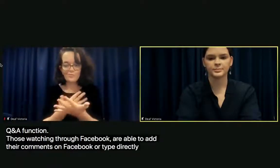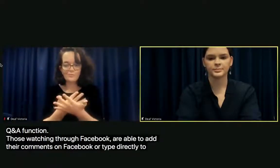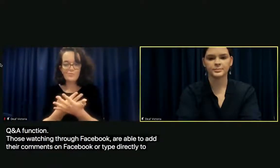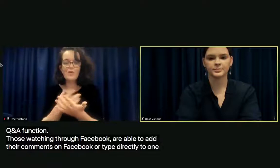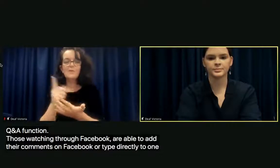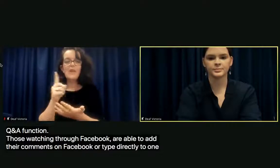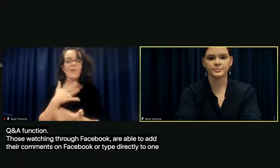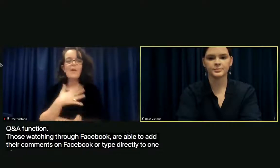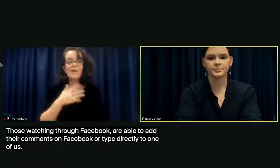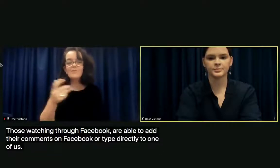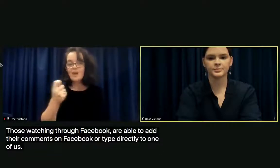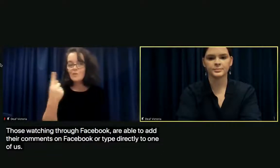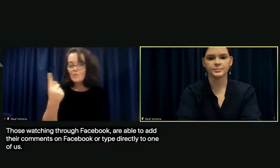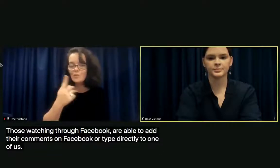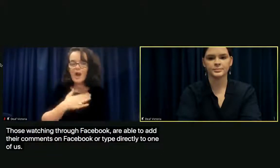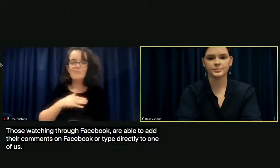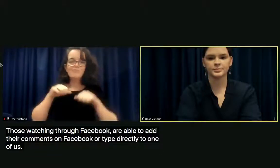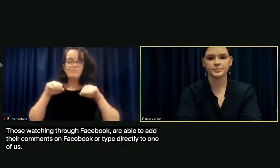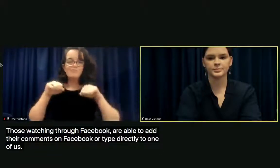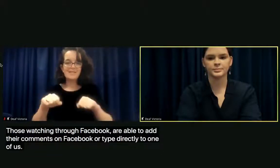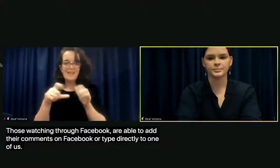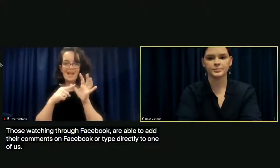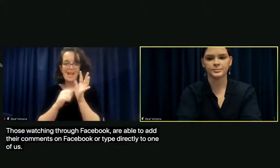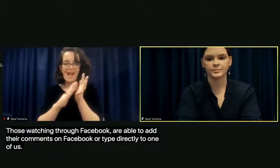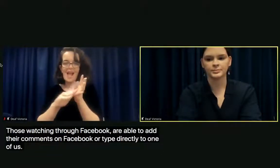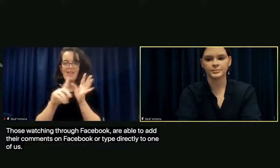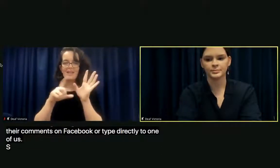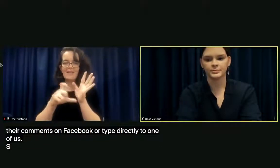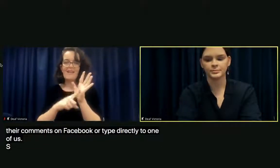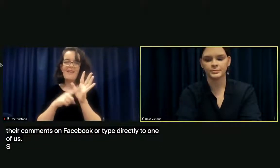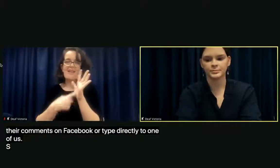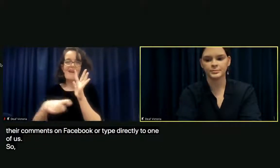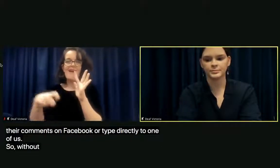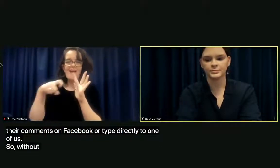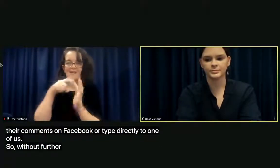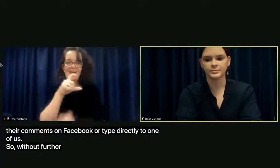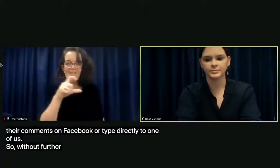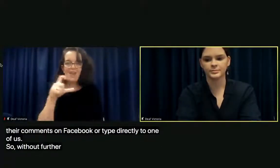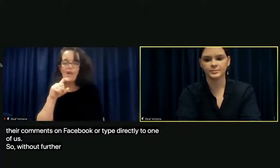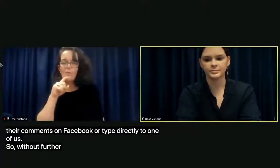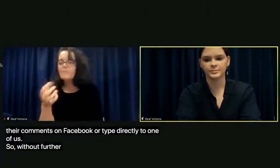So, without further ado, I would like to invite our president, Kathy Clark.